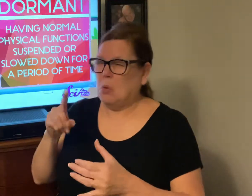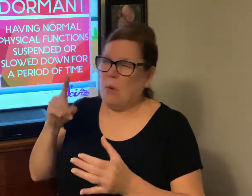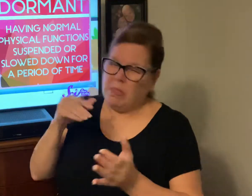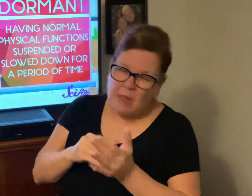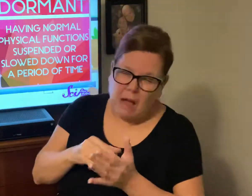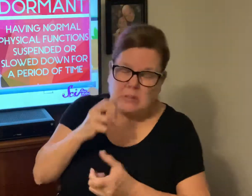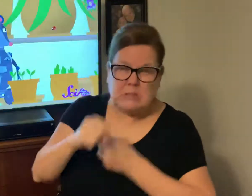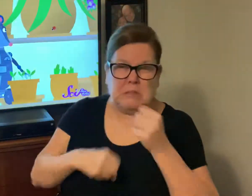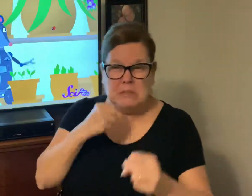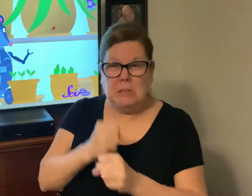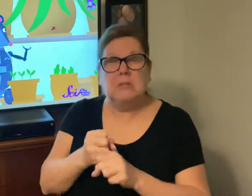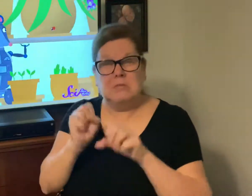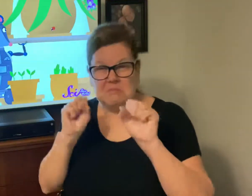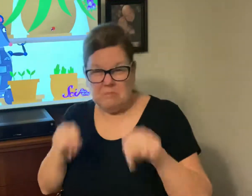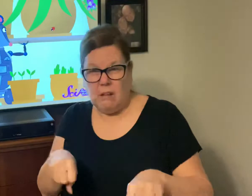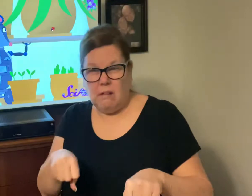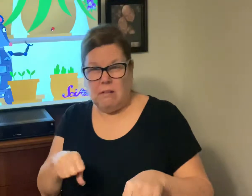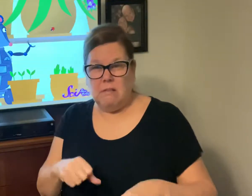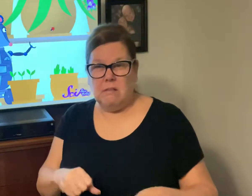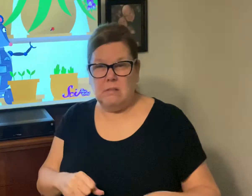thousands of years.